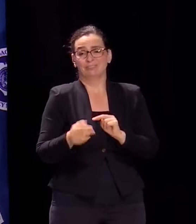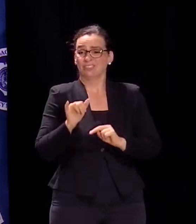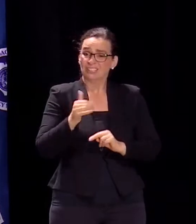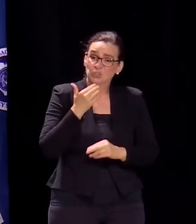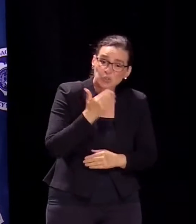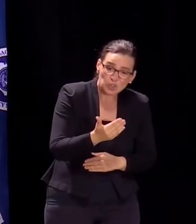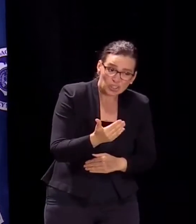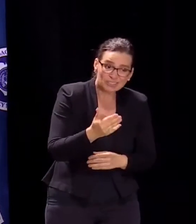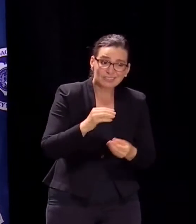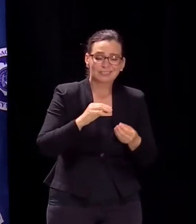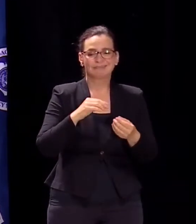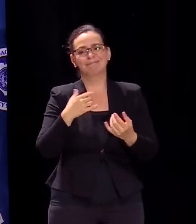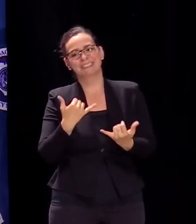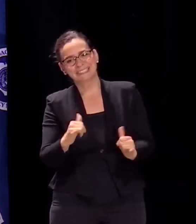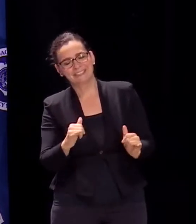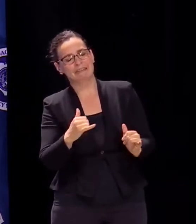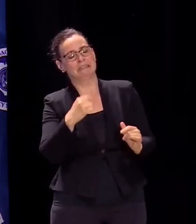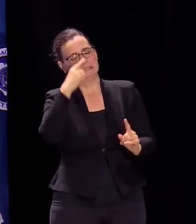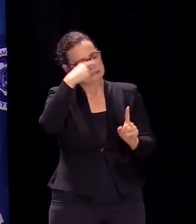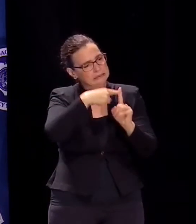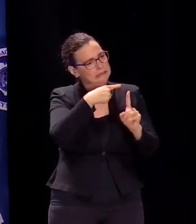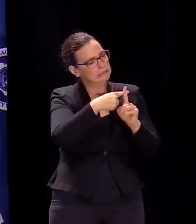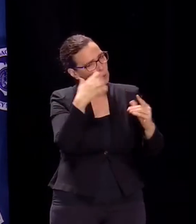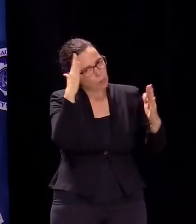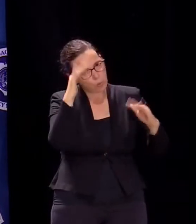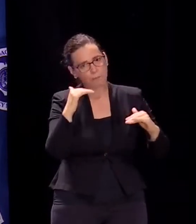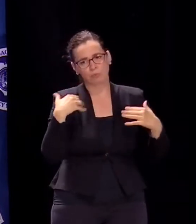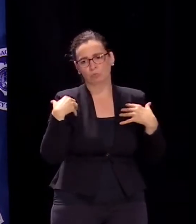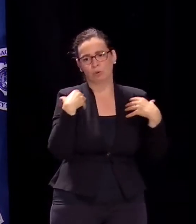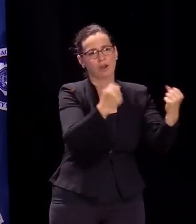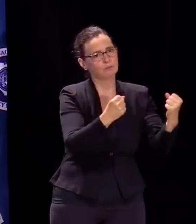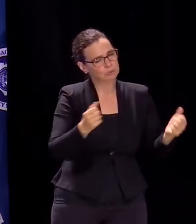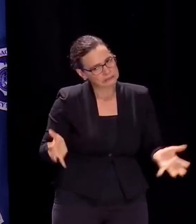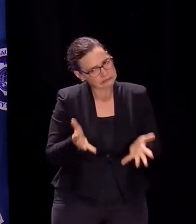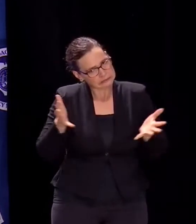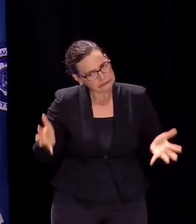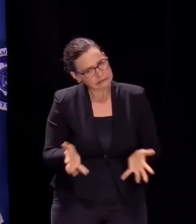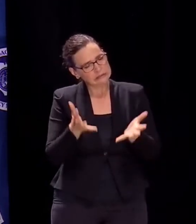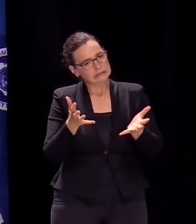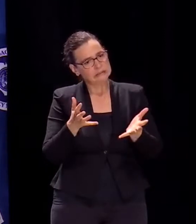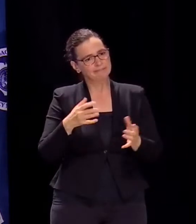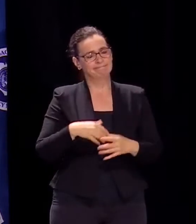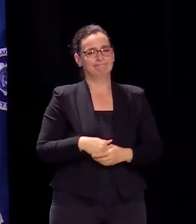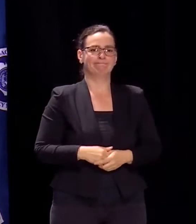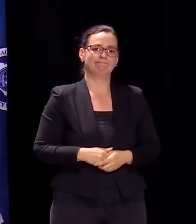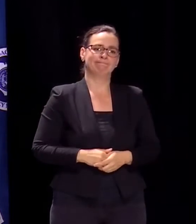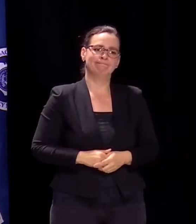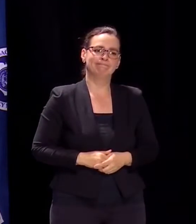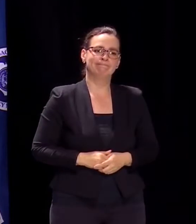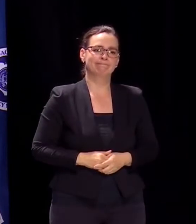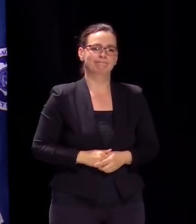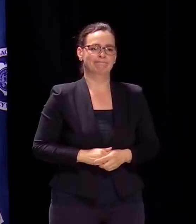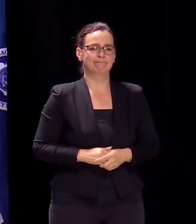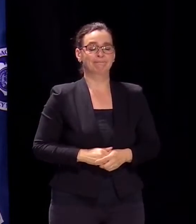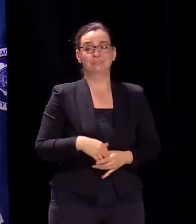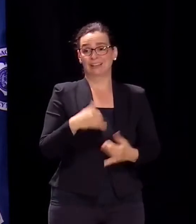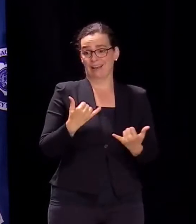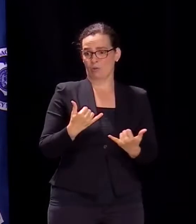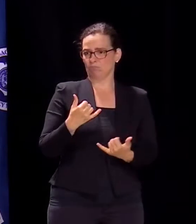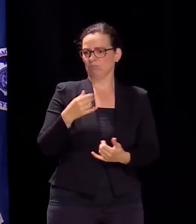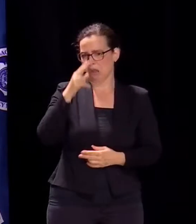them, keep them in your thoughts and prayers. They are in a fight. We look at our numbers of who's in the hospital, 20